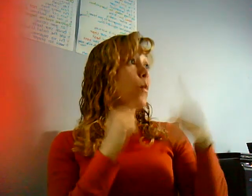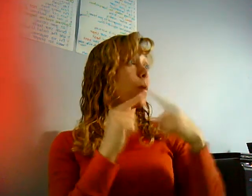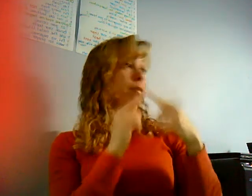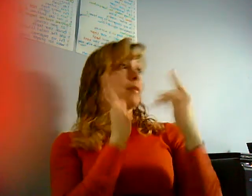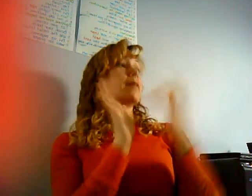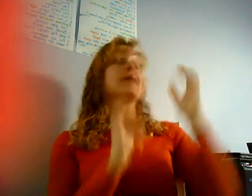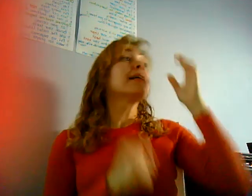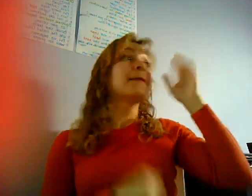me.